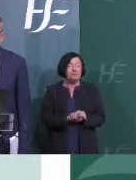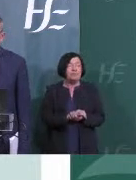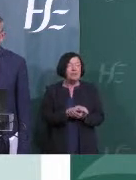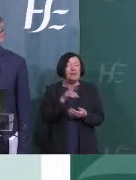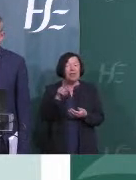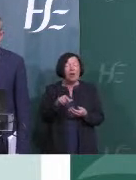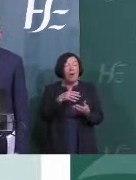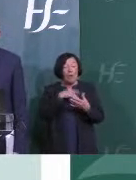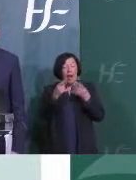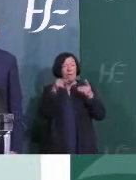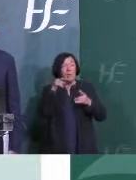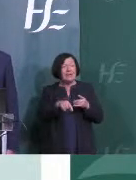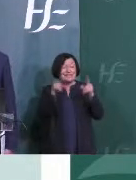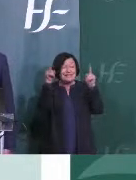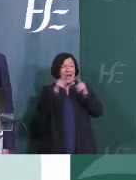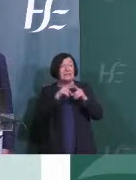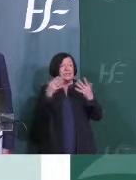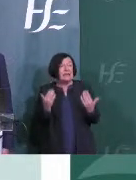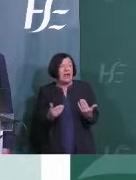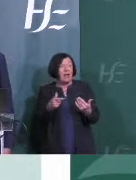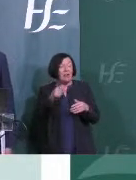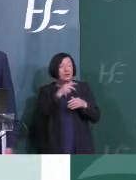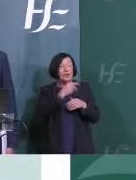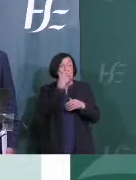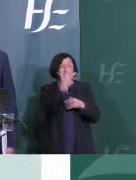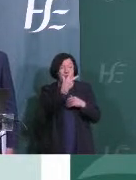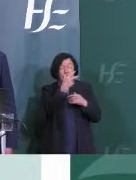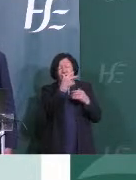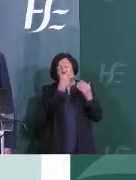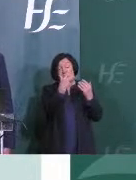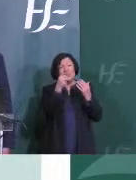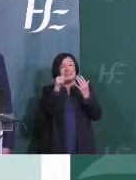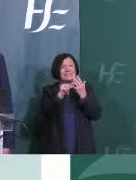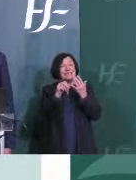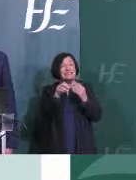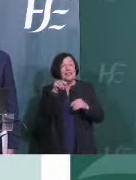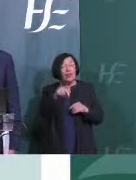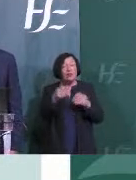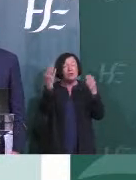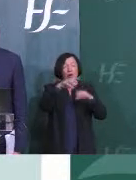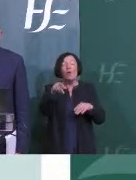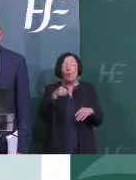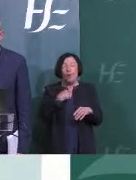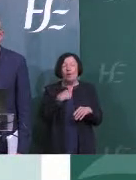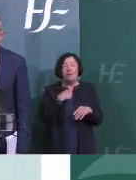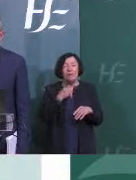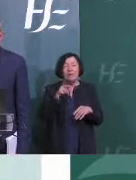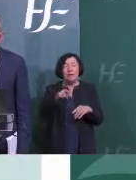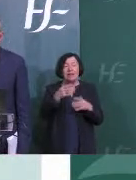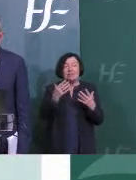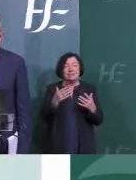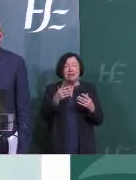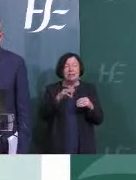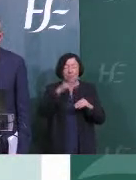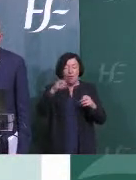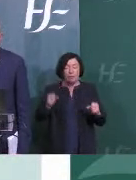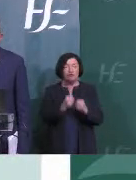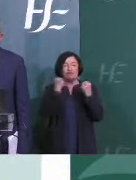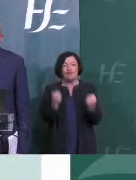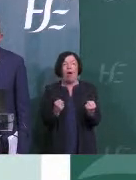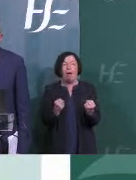Variant, where are we now with that Delta? Over 3,266 cases proven by genomic sequencing. We have no doubt that it's now by far the